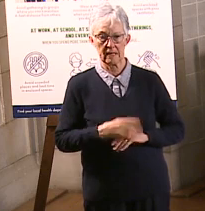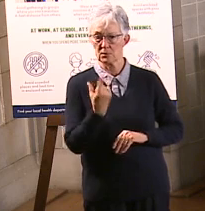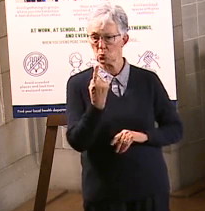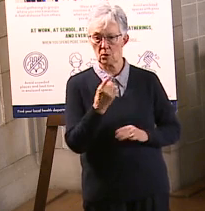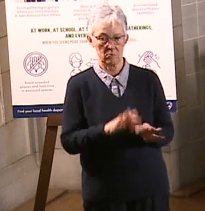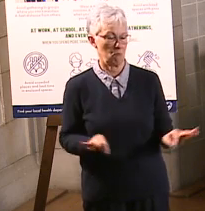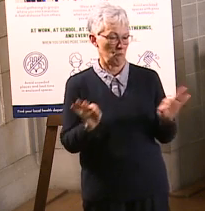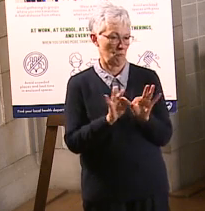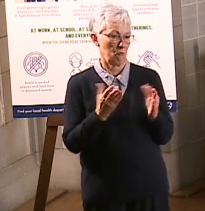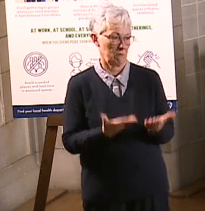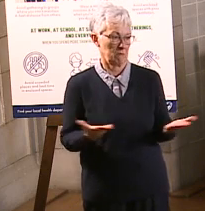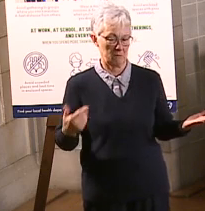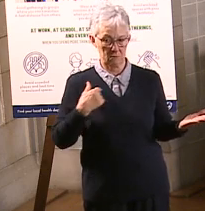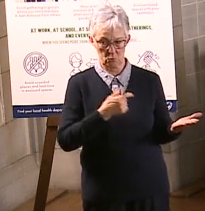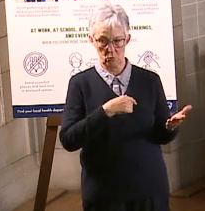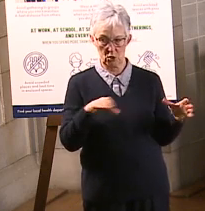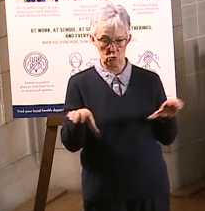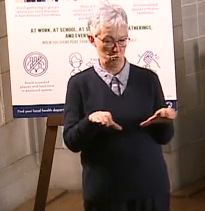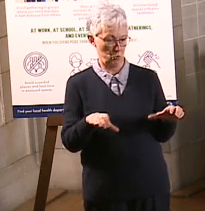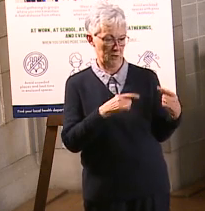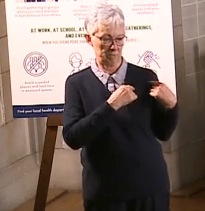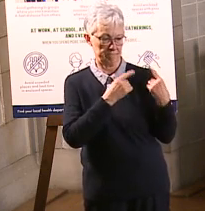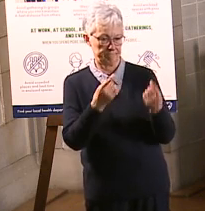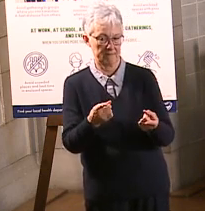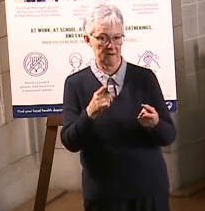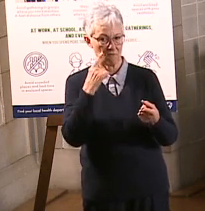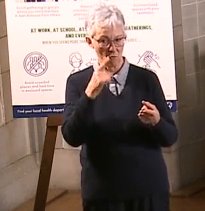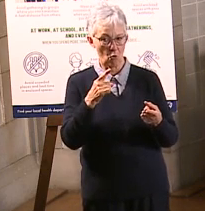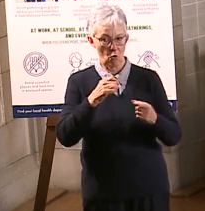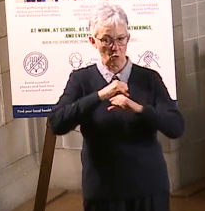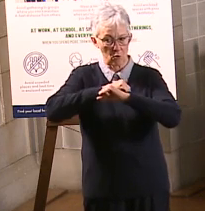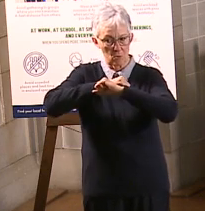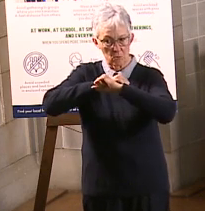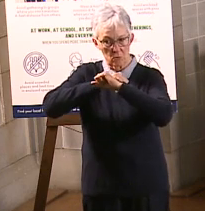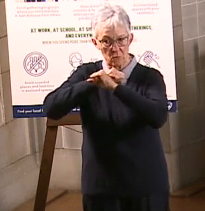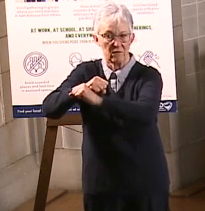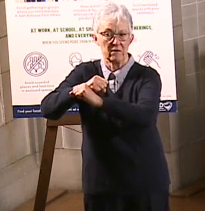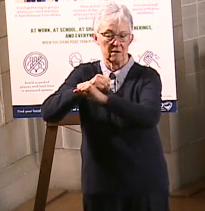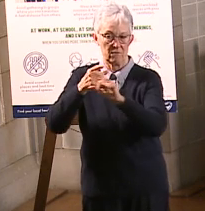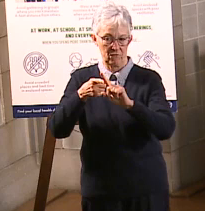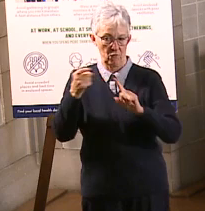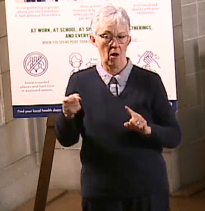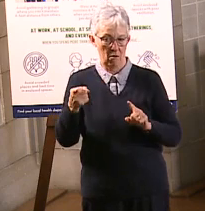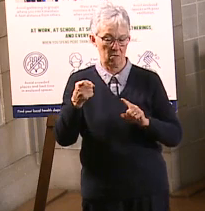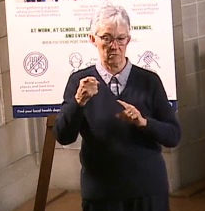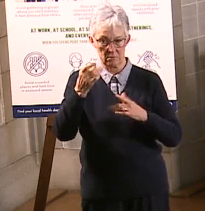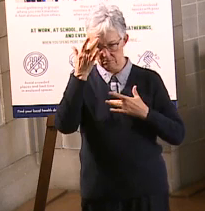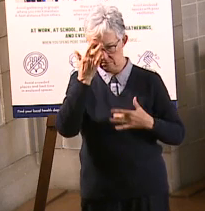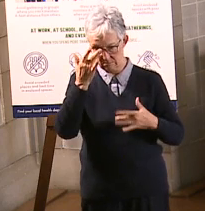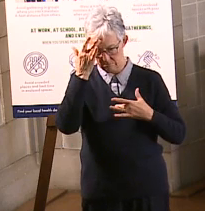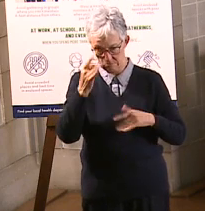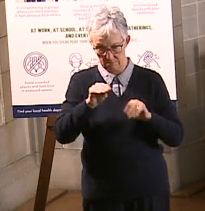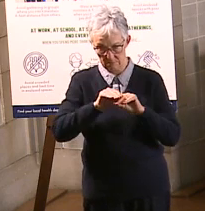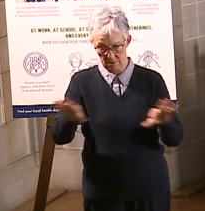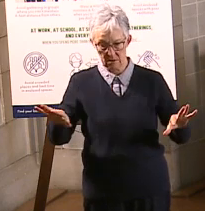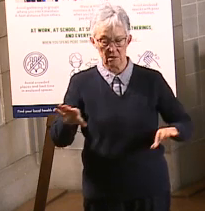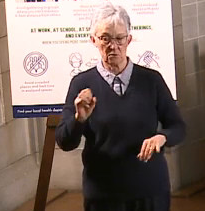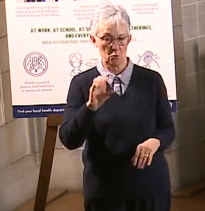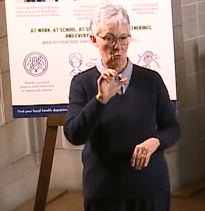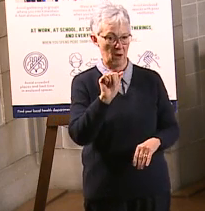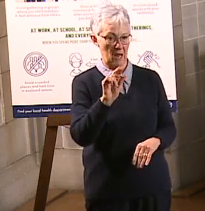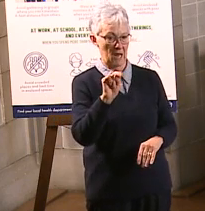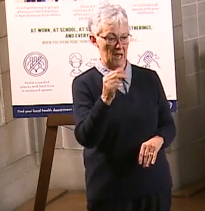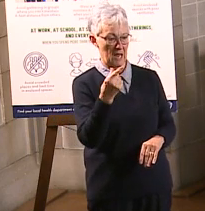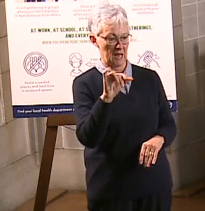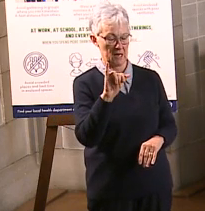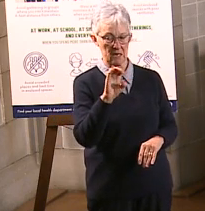fight the pandemic. And we've got some good news with regard to vaccinations that Angie Ling, our incident commander for the Department of Health and